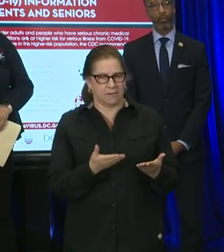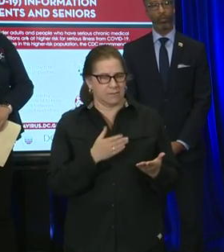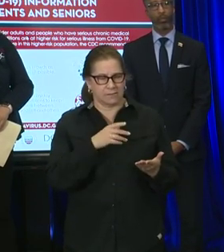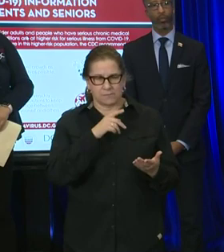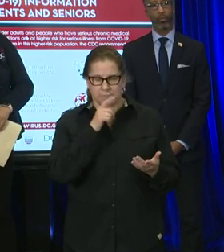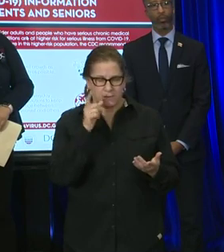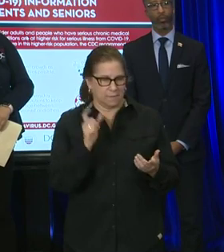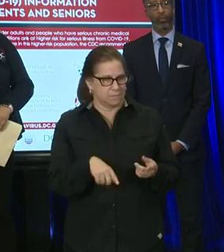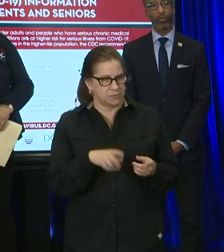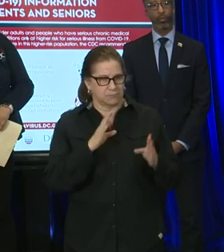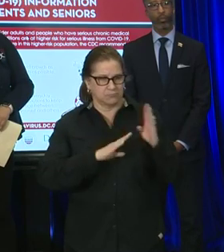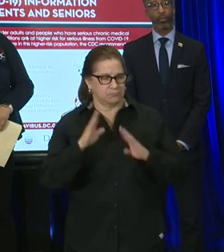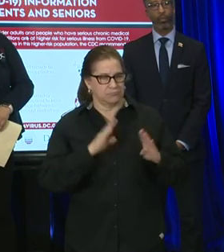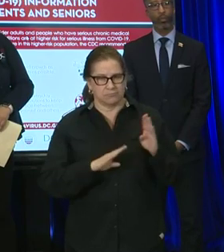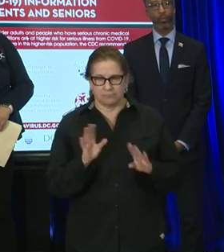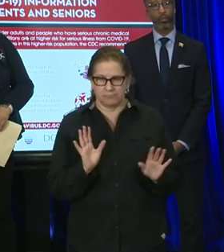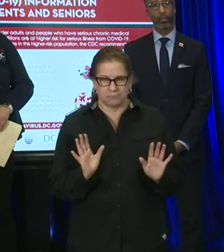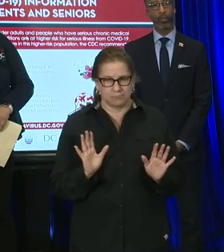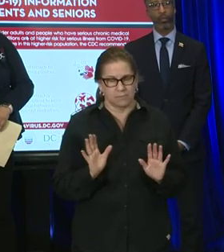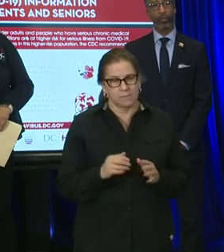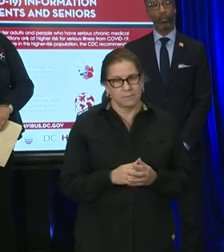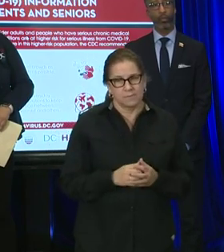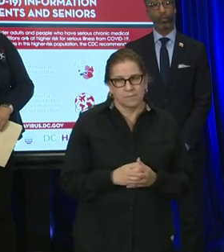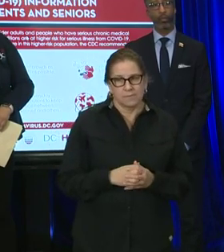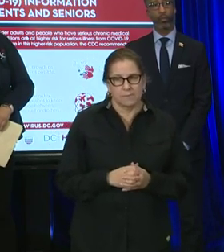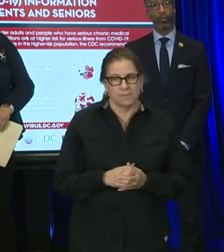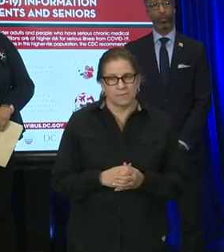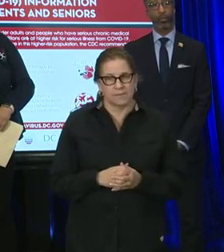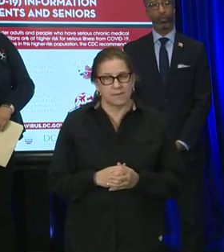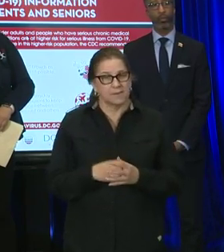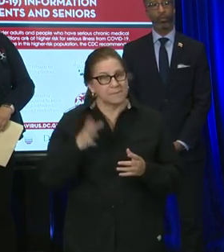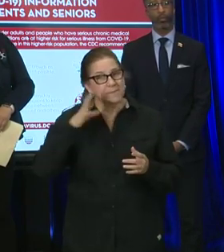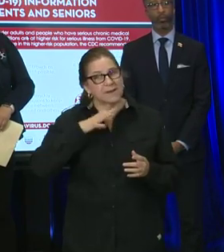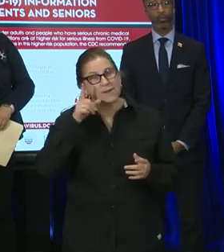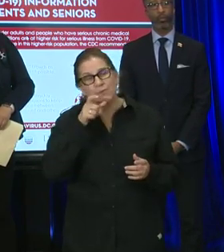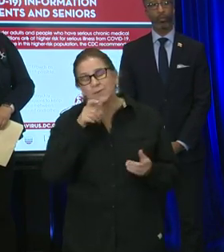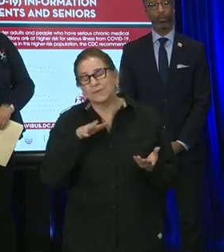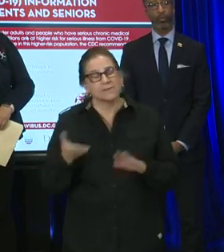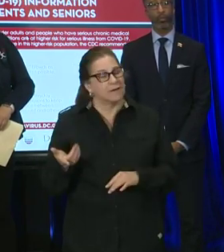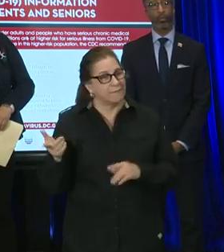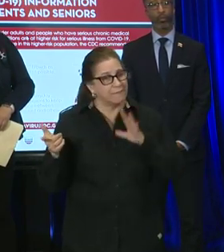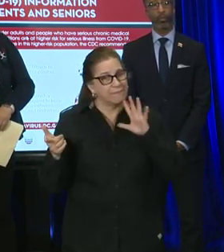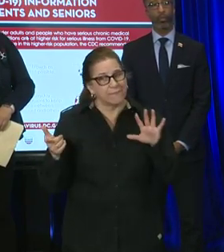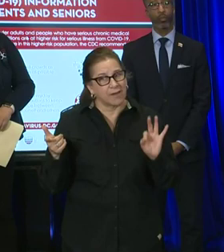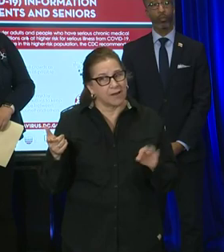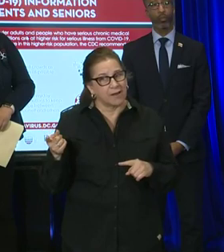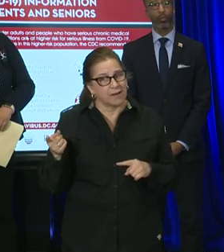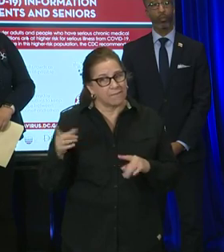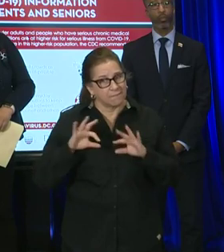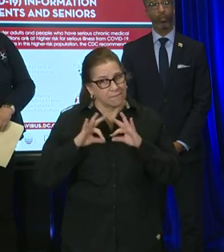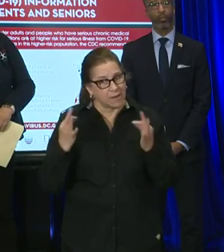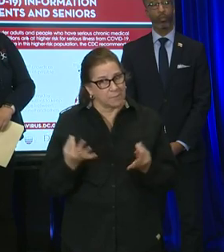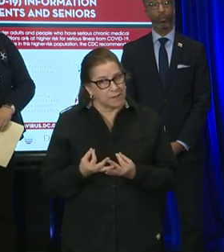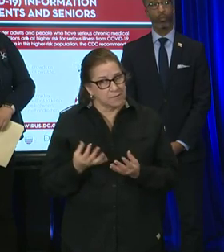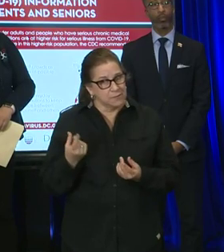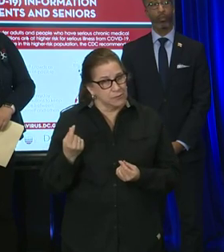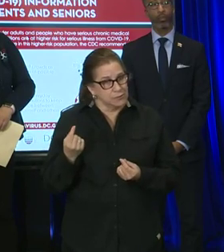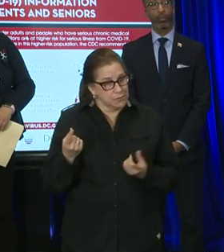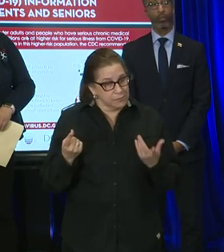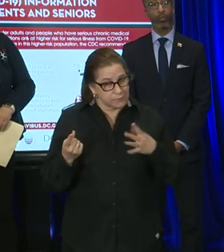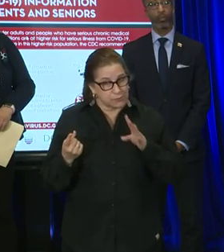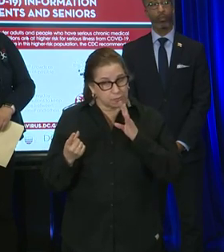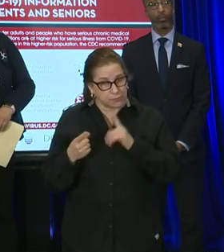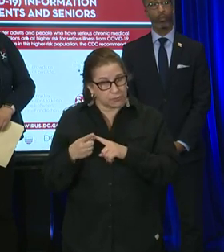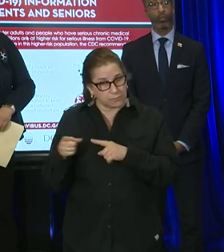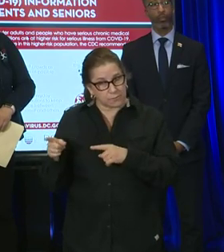man who died, have you had a chance to speak to his family? And now do you have any message for his family? As I said at the top of my remarks,